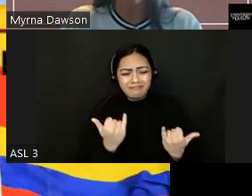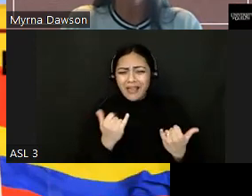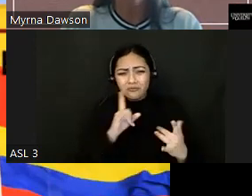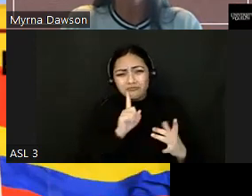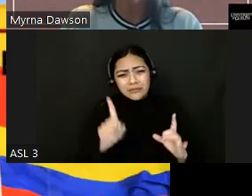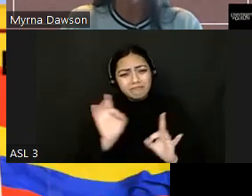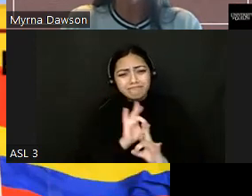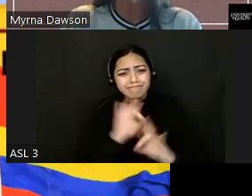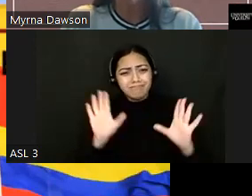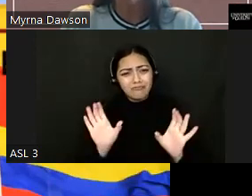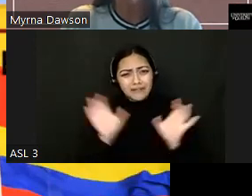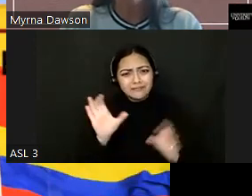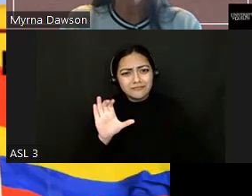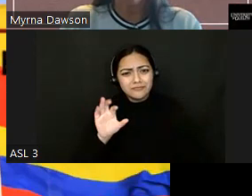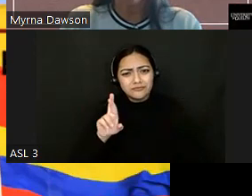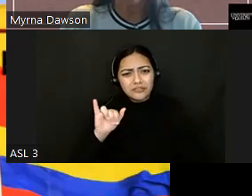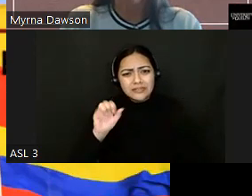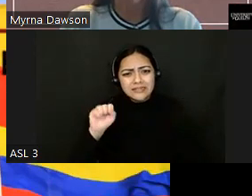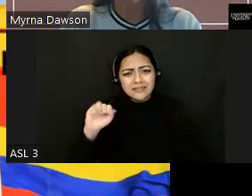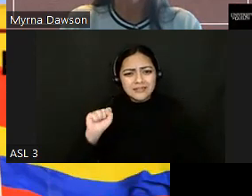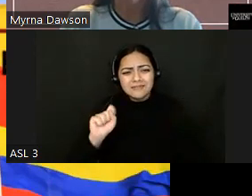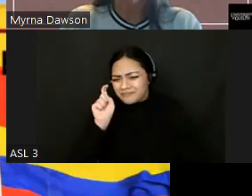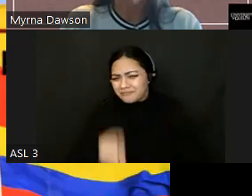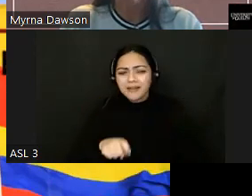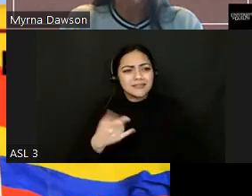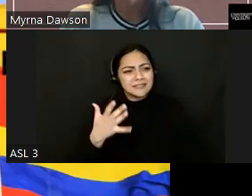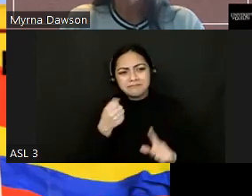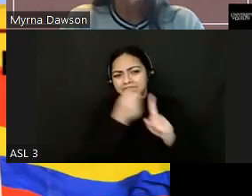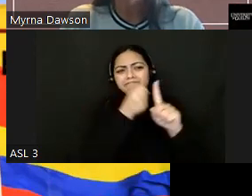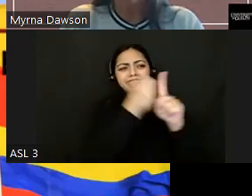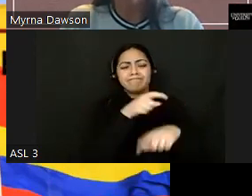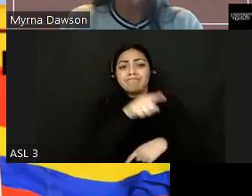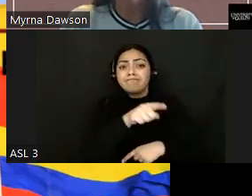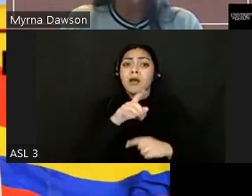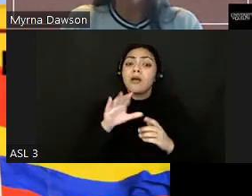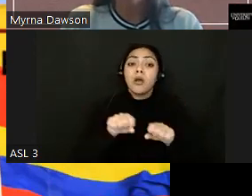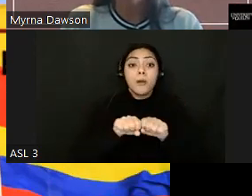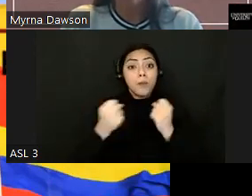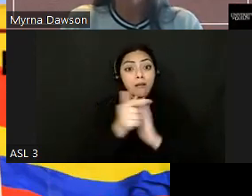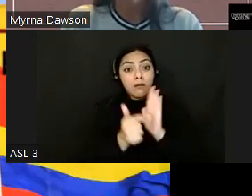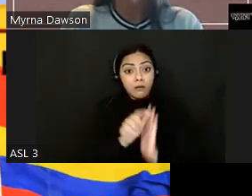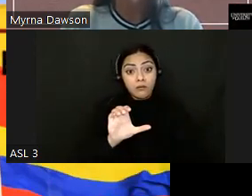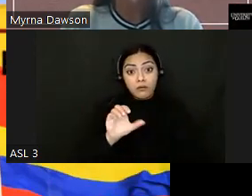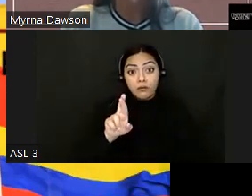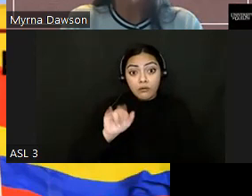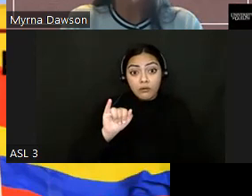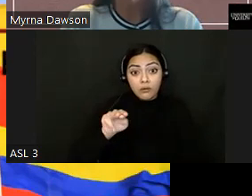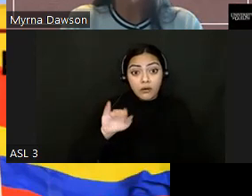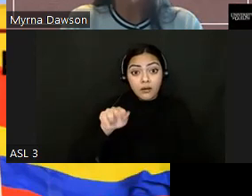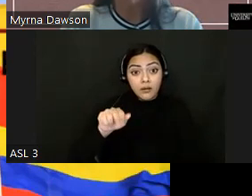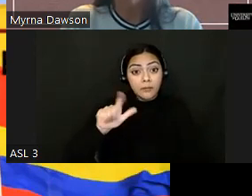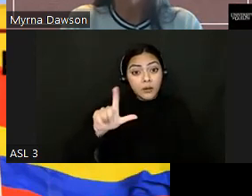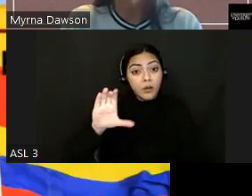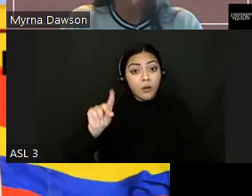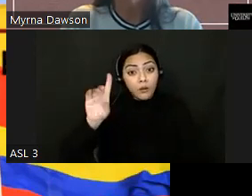legislations or approving reforms to their criminal codes. Again, most of these in Latin America, but with recent progress in